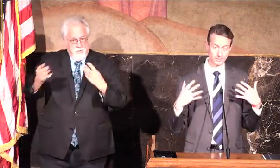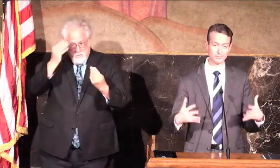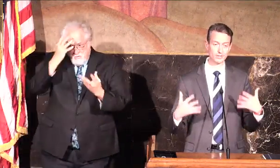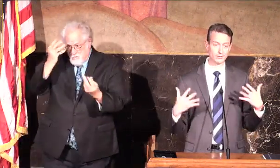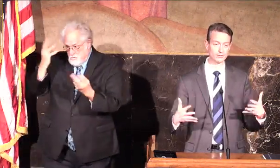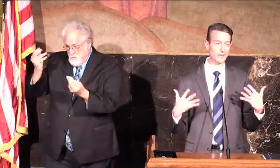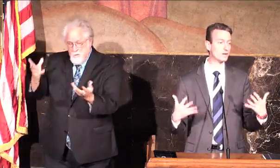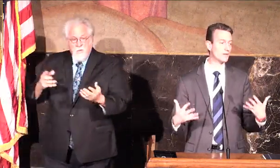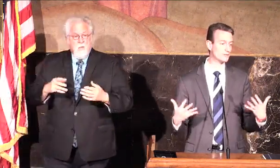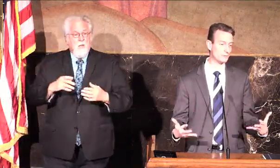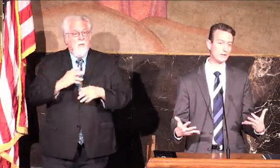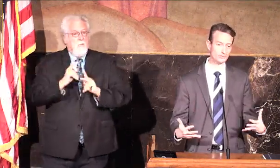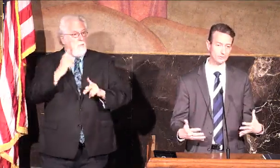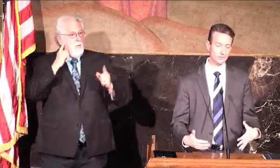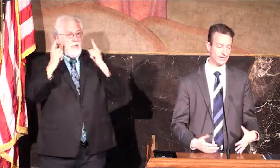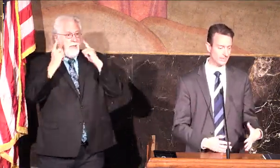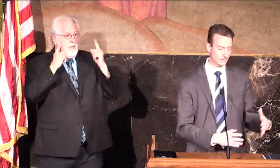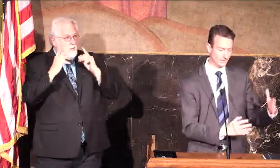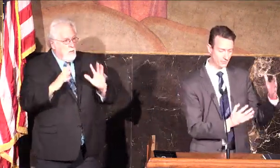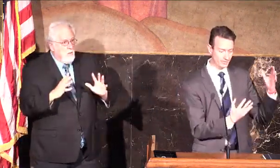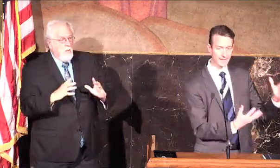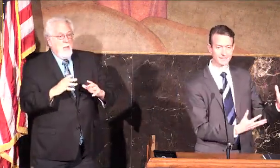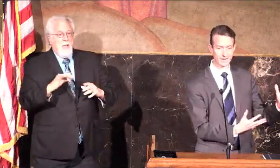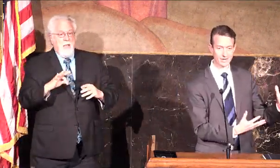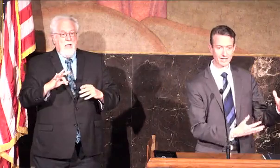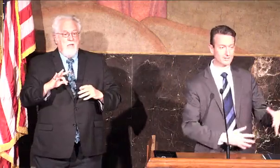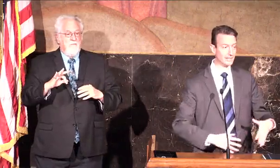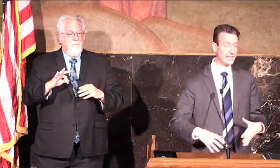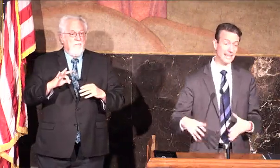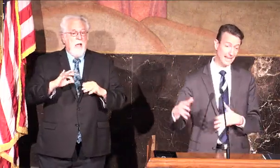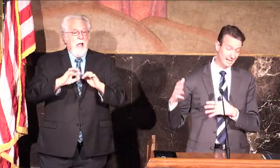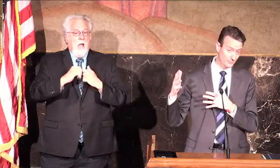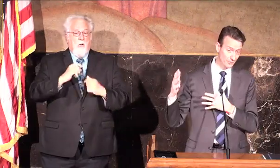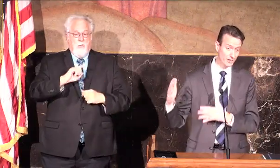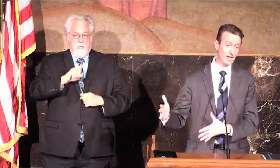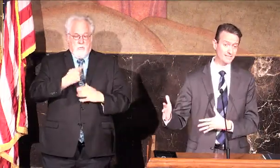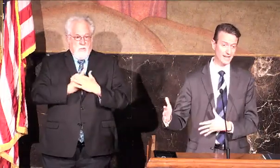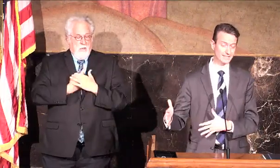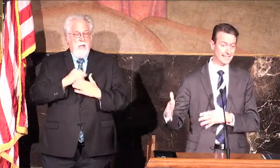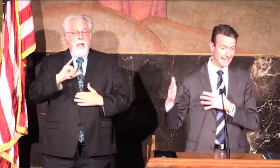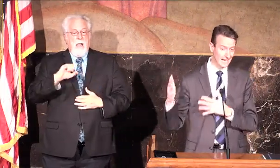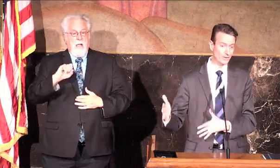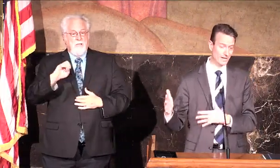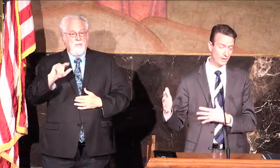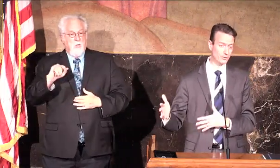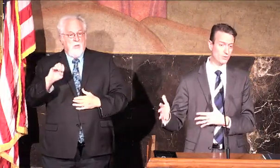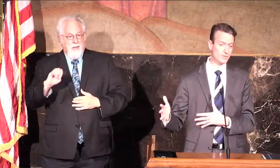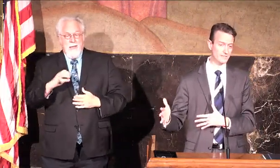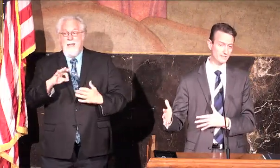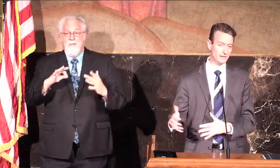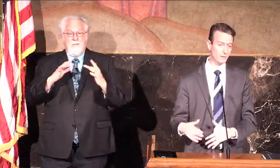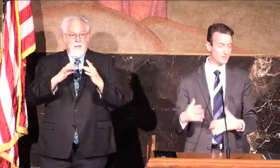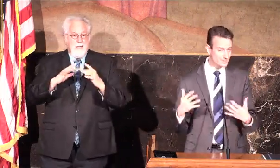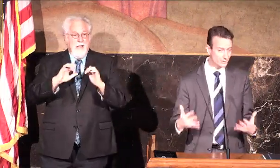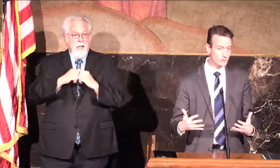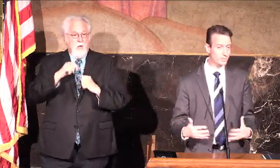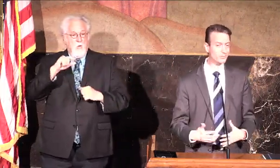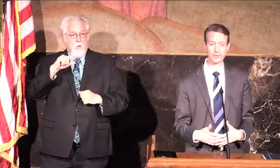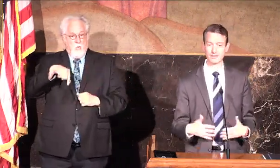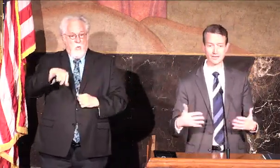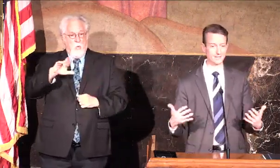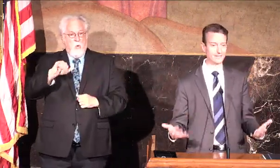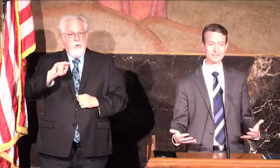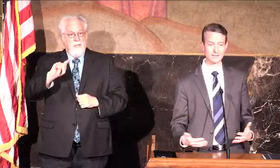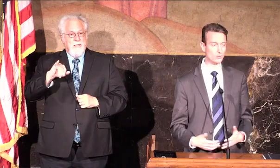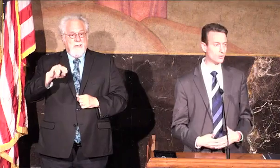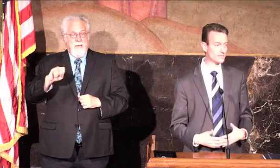sure that people hear as many ways as possible. If you're a case, how to isolate, and if you're a contact, how to quarantine. We still hear people